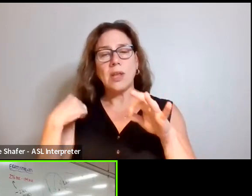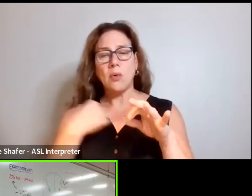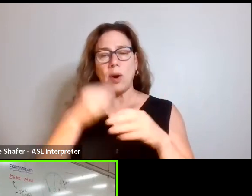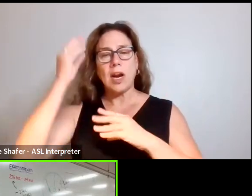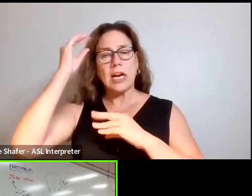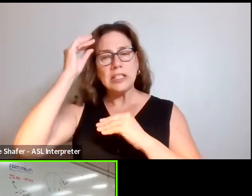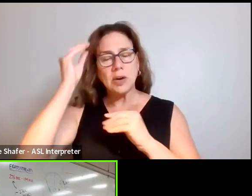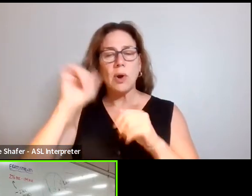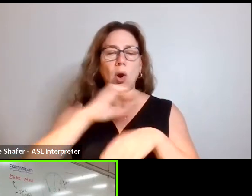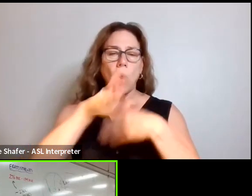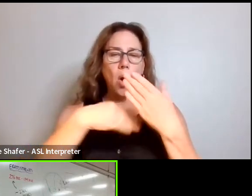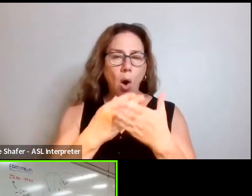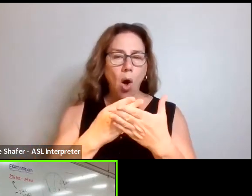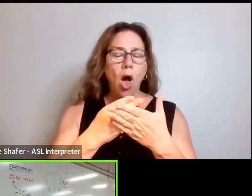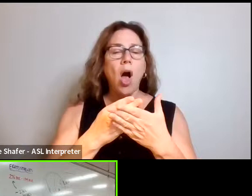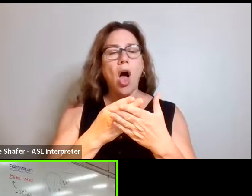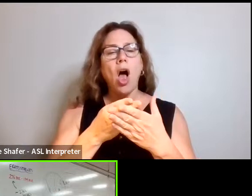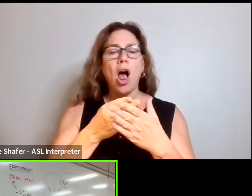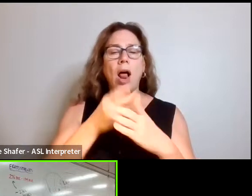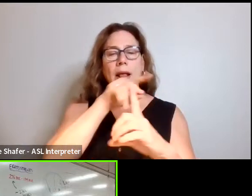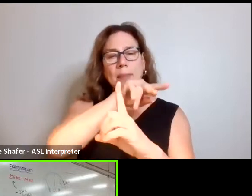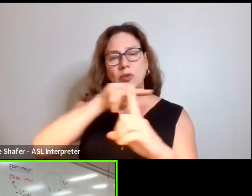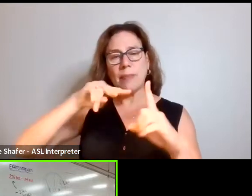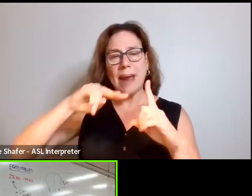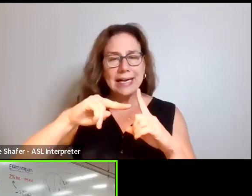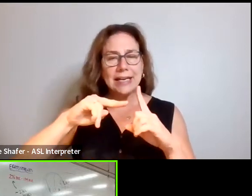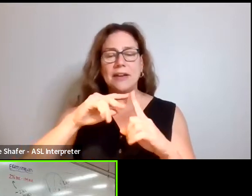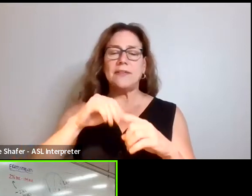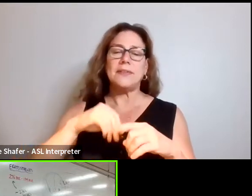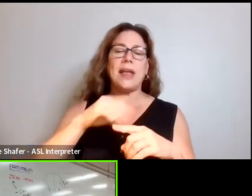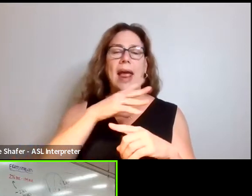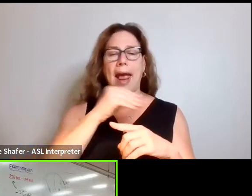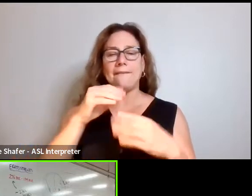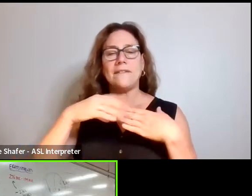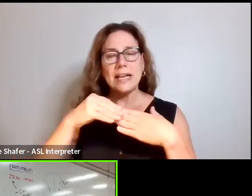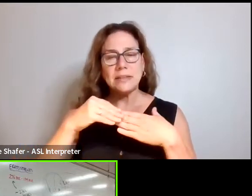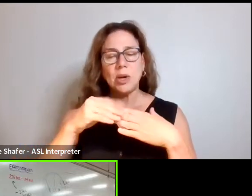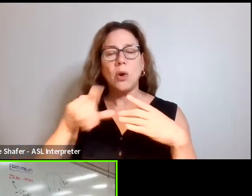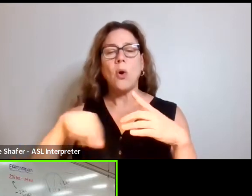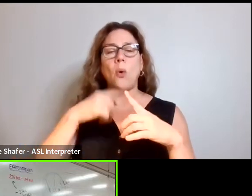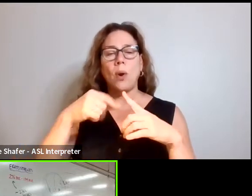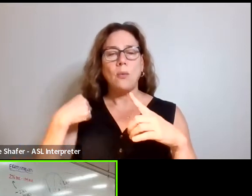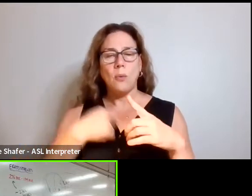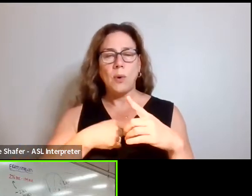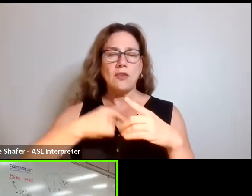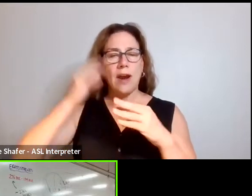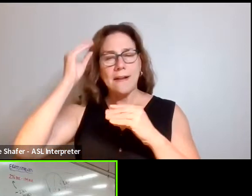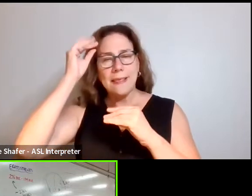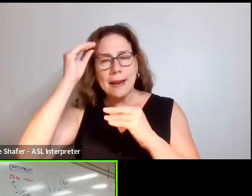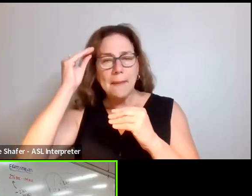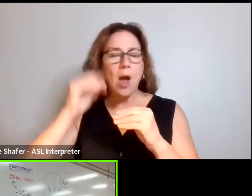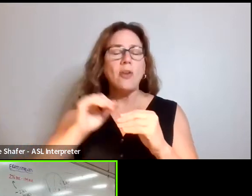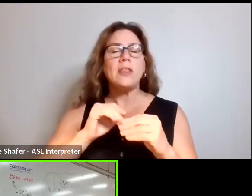of flexibility when we address the needs of our most needy students, and that certainly